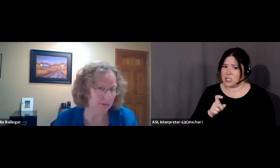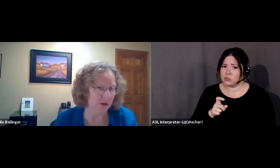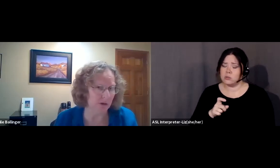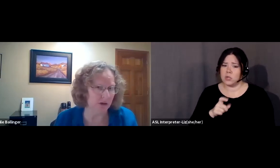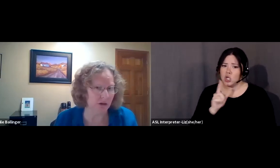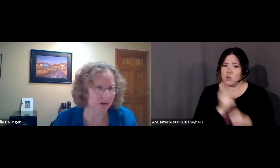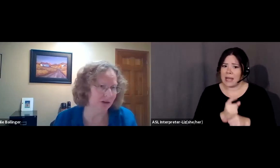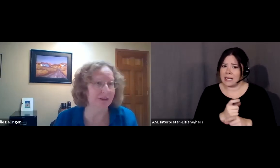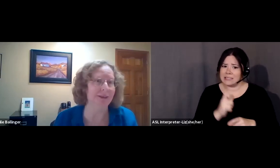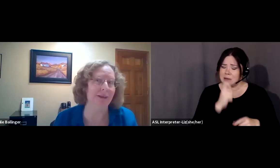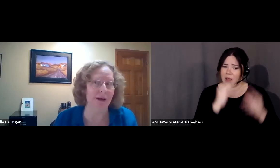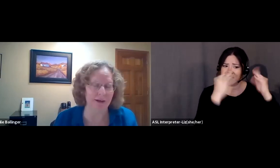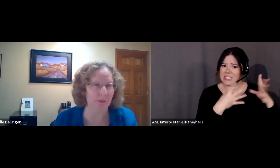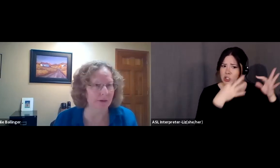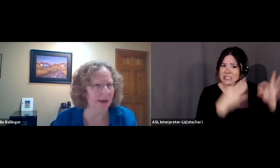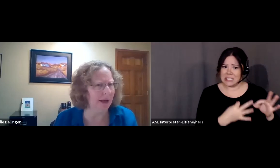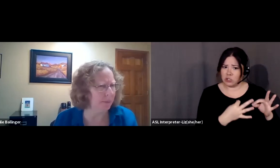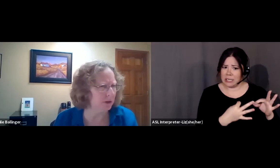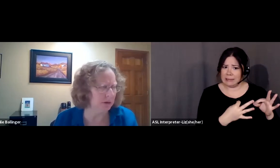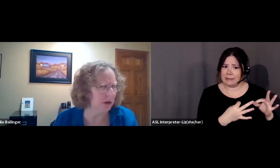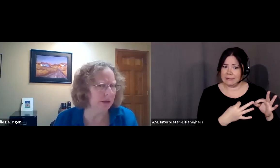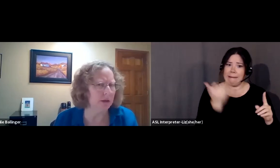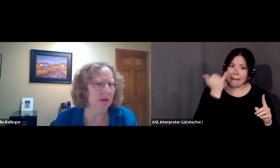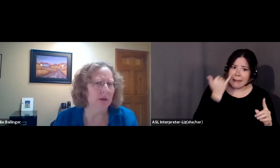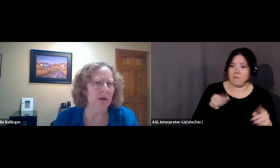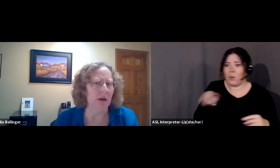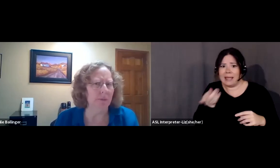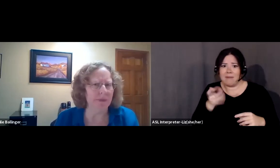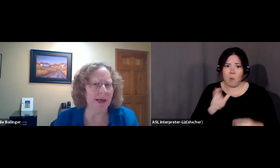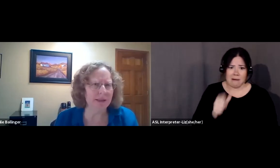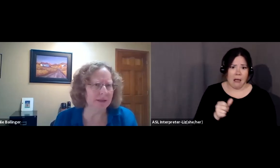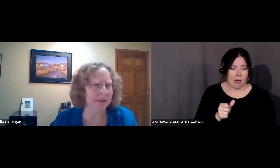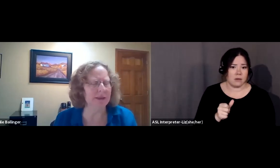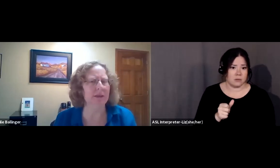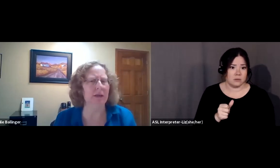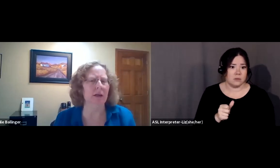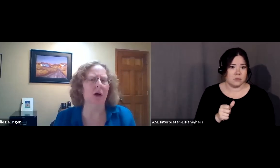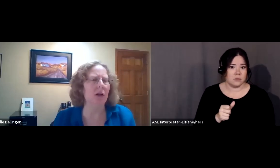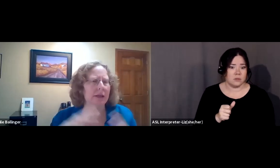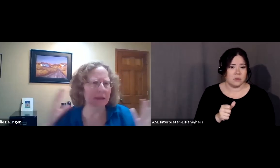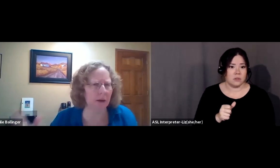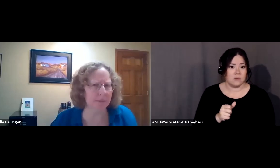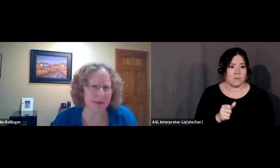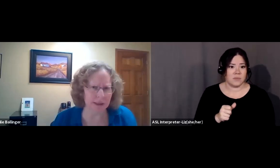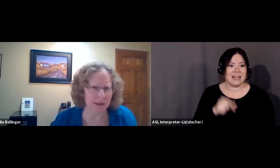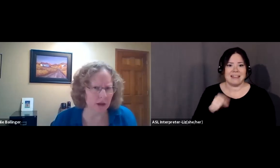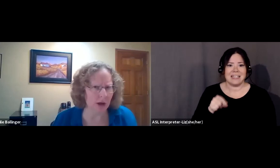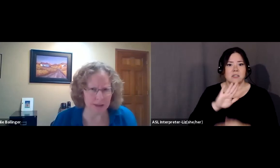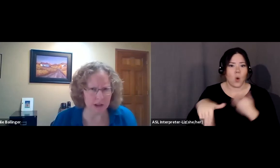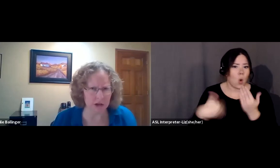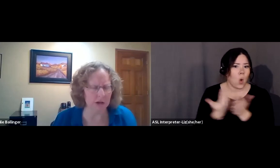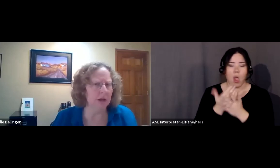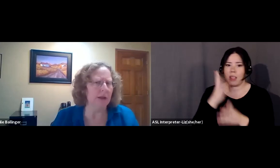the individual instructor to decide whether that happens or not. This is an